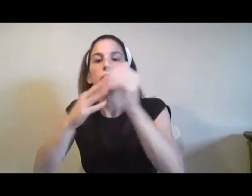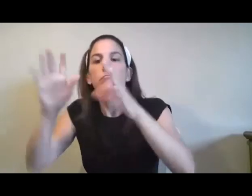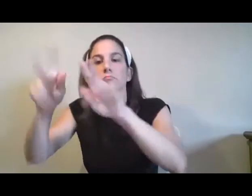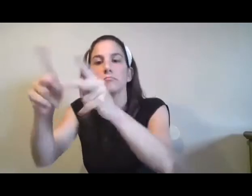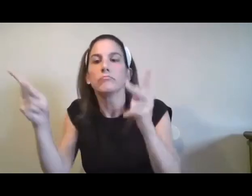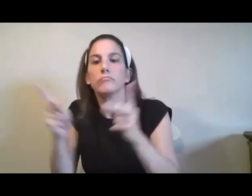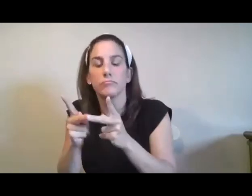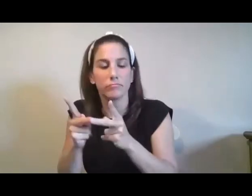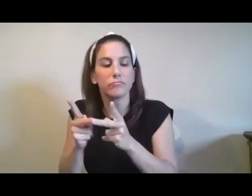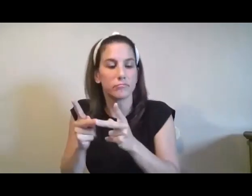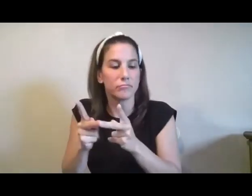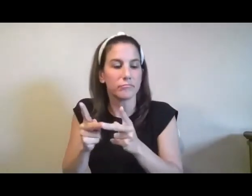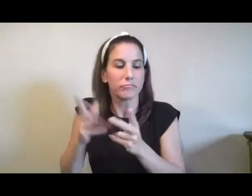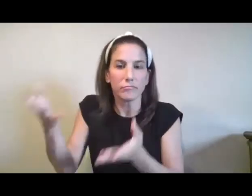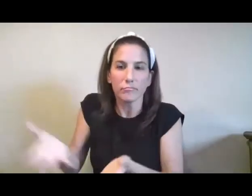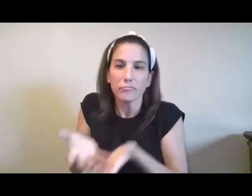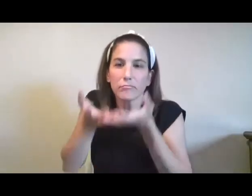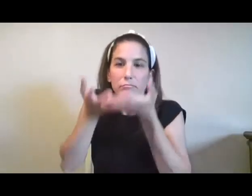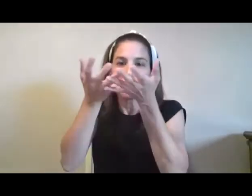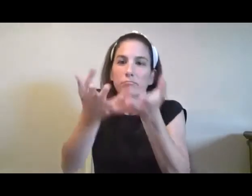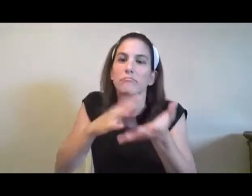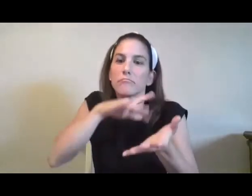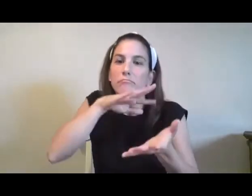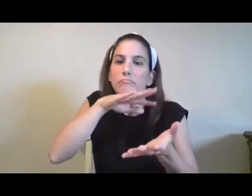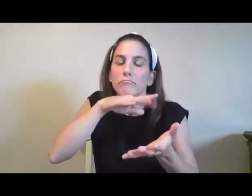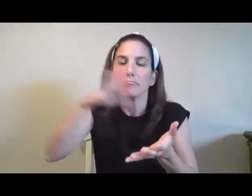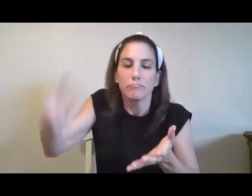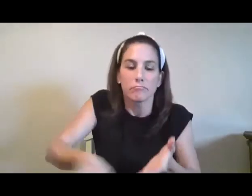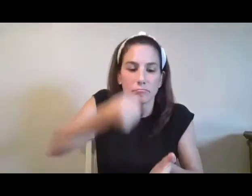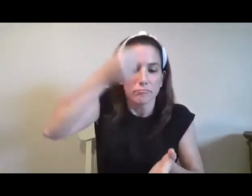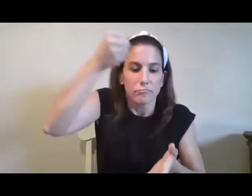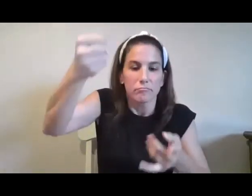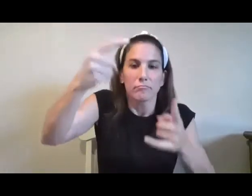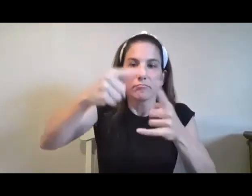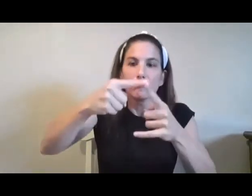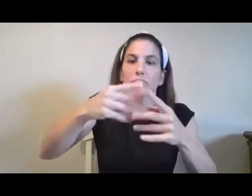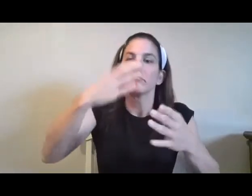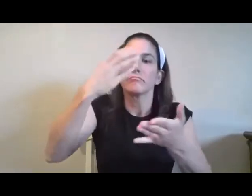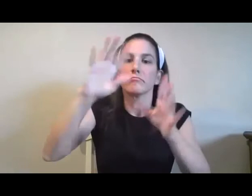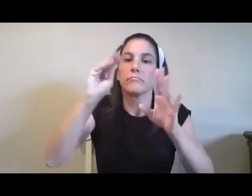She scooped handfuls of soil until the flower pot was full.